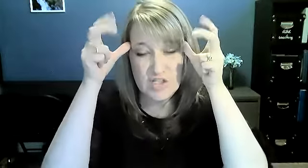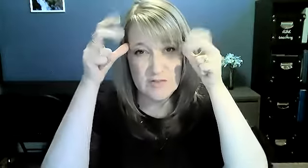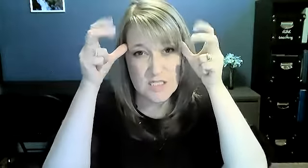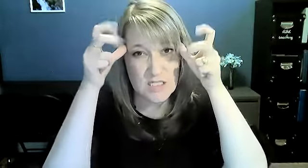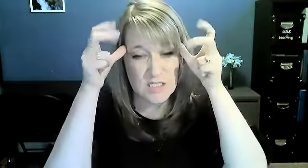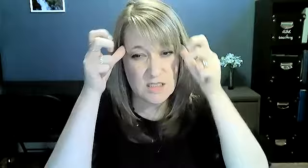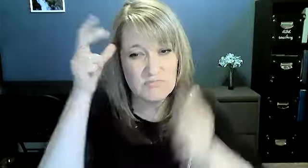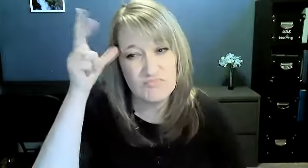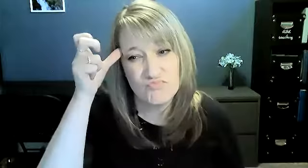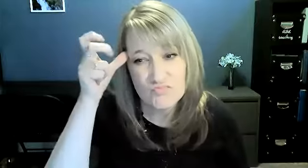Mischievous.